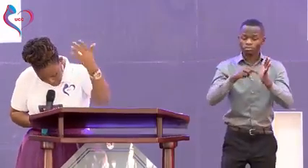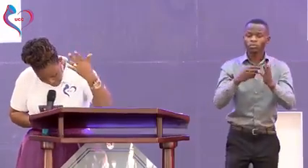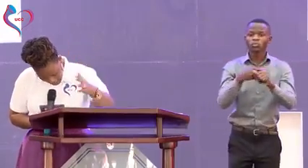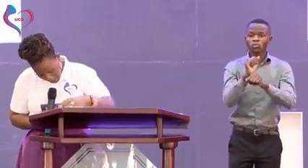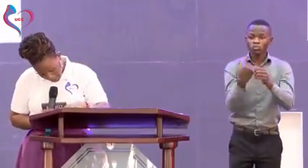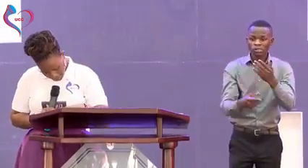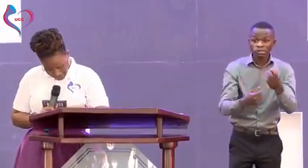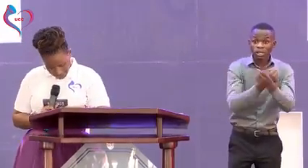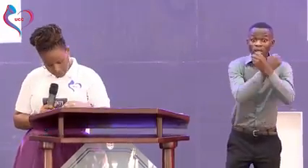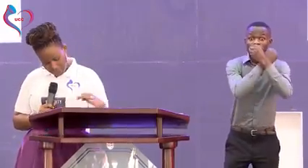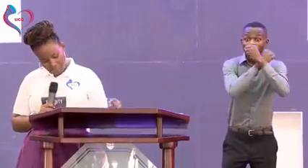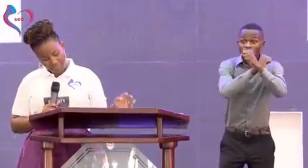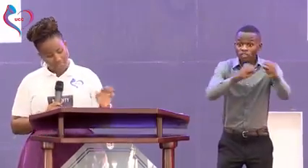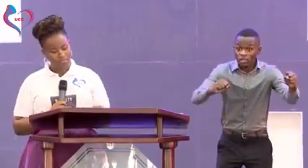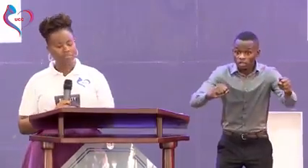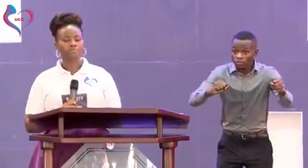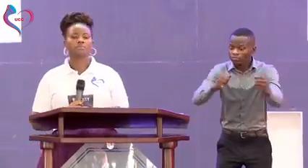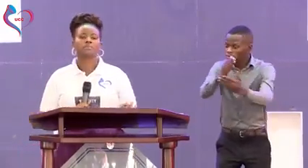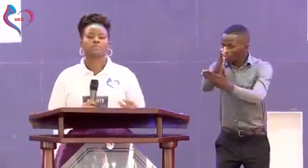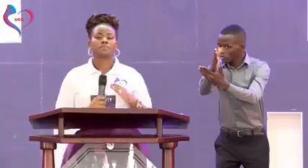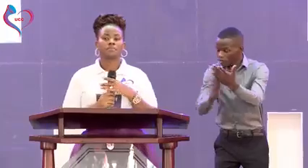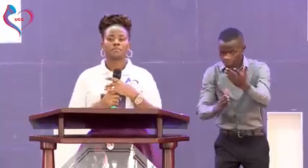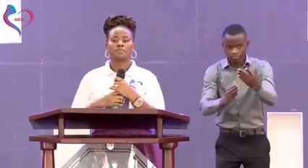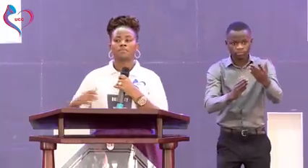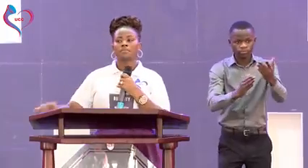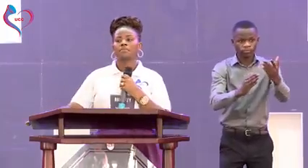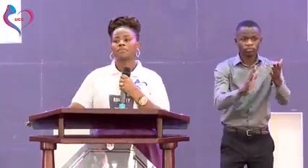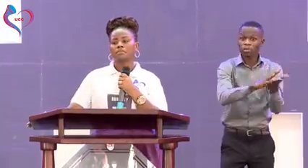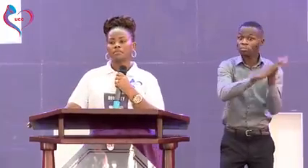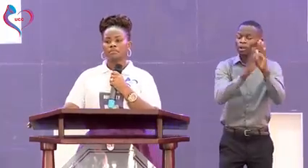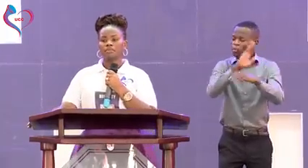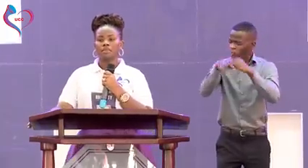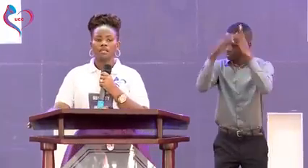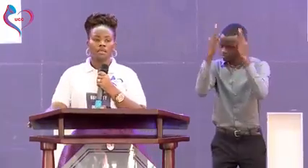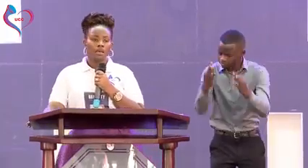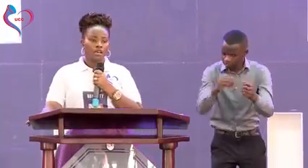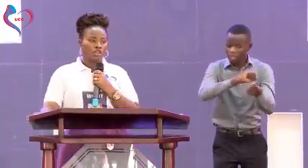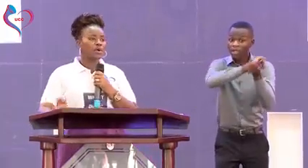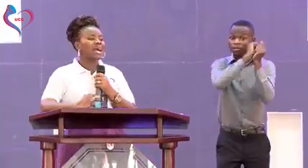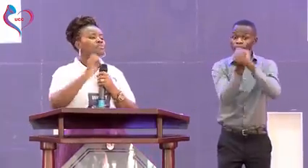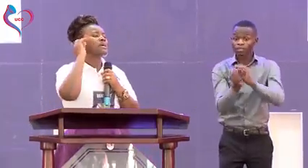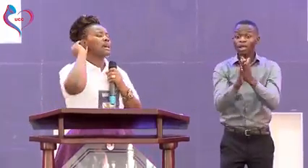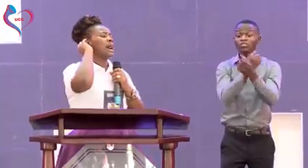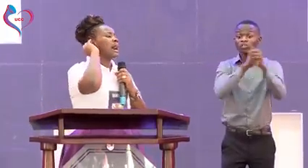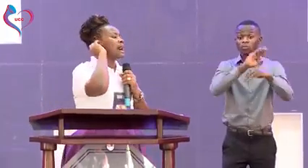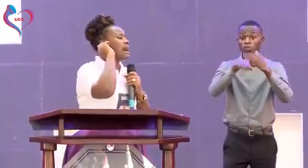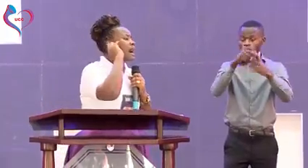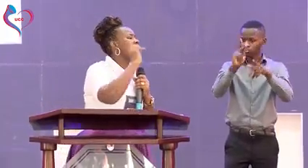more or save some. Ntinfu sebyo na eri abantu bonna nsobola okulokola abamu. You can